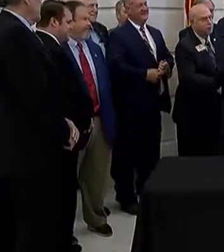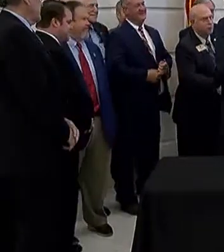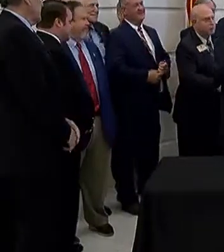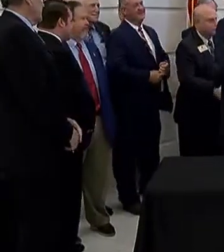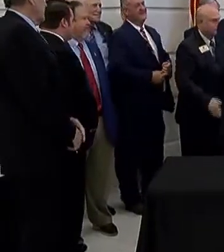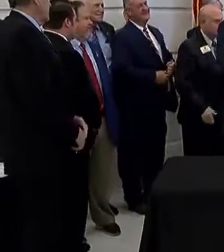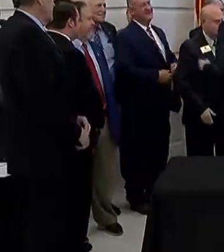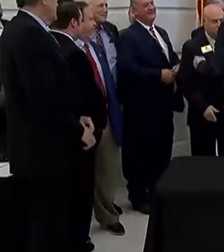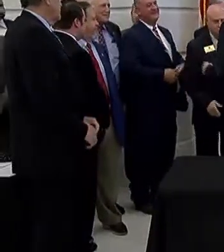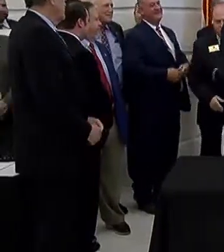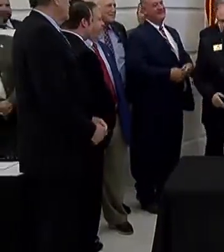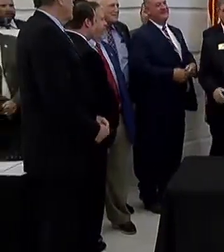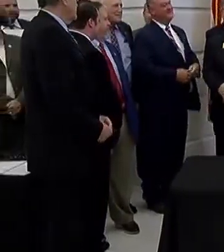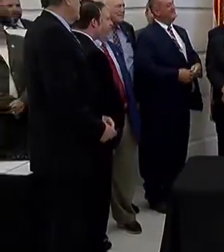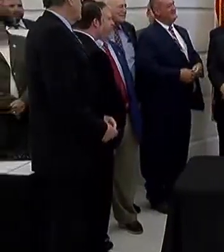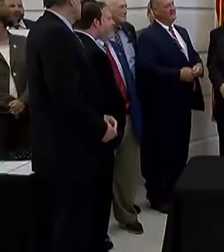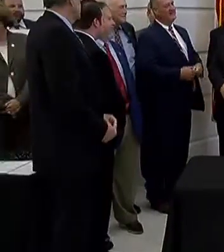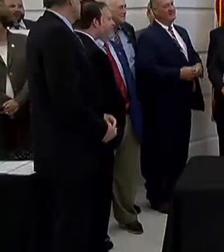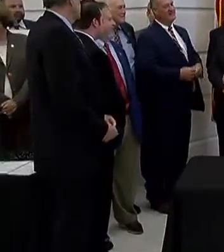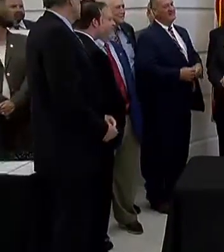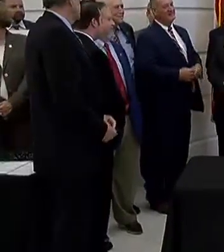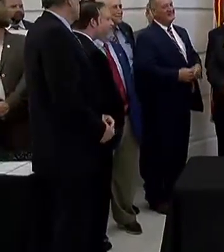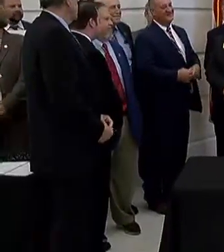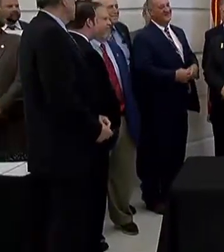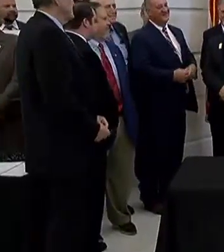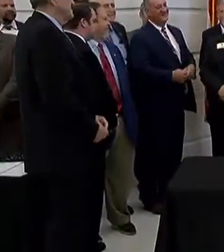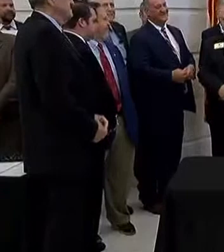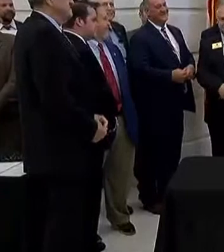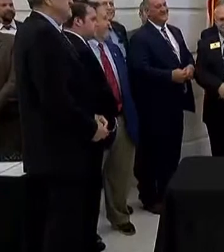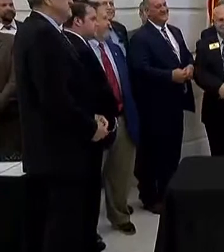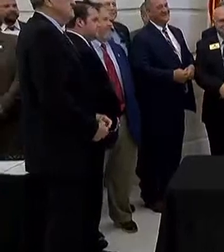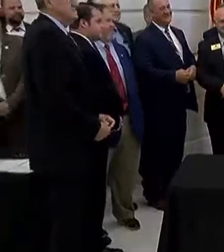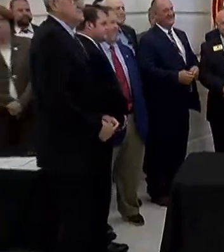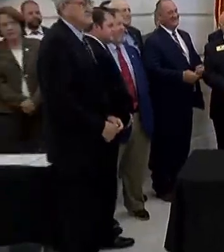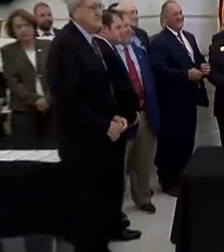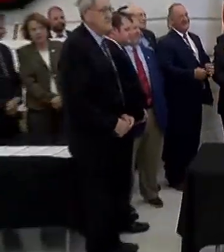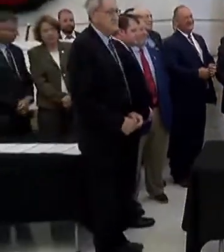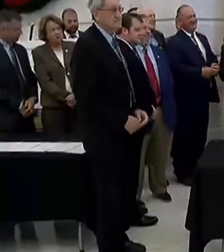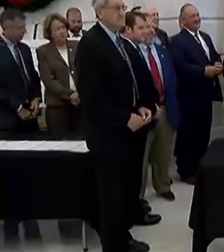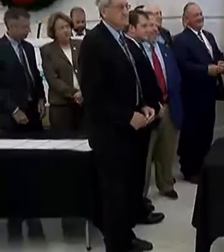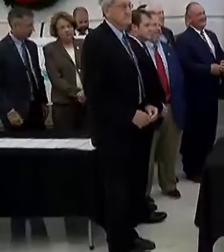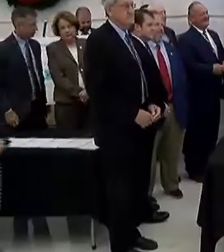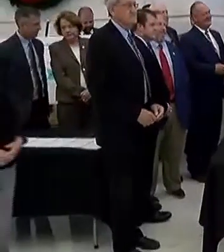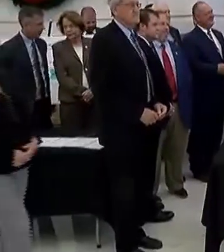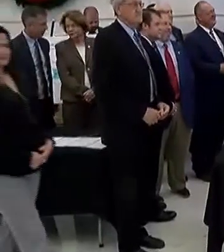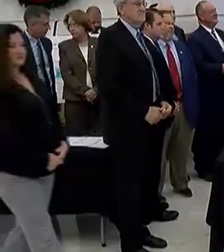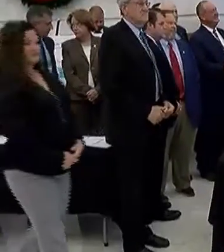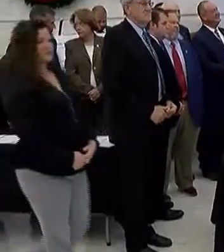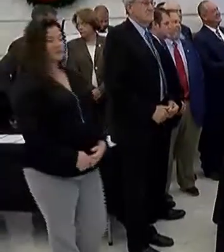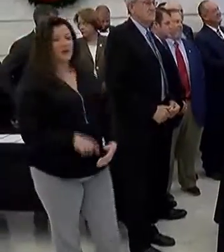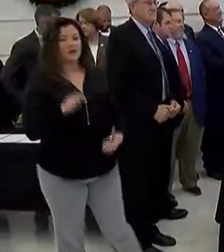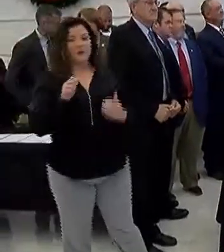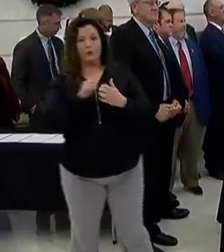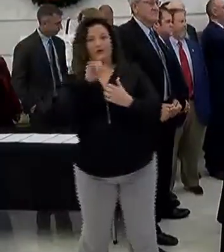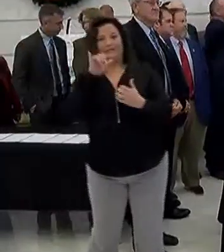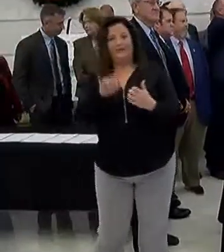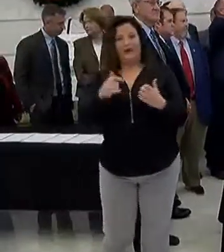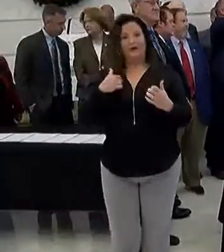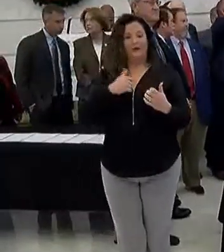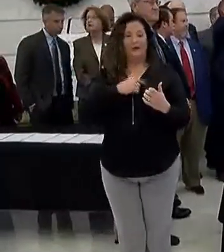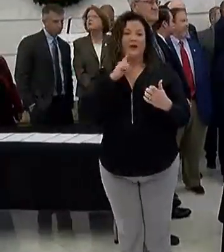Let's see. Anybody else have anything else to say? I don't. All right. I think with that, we're available